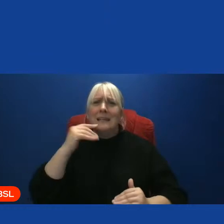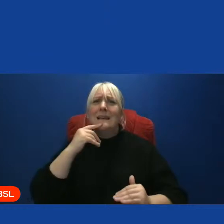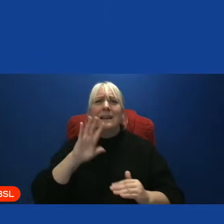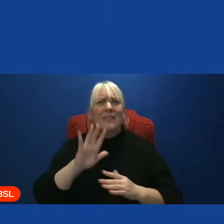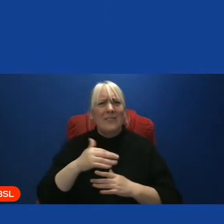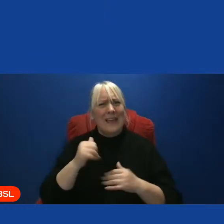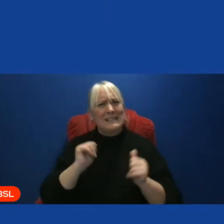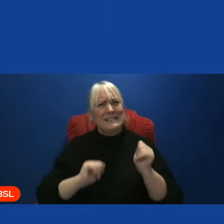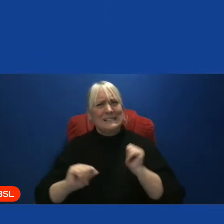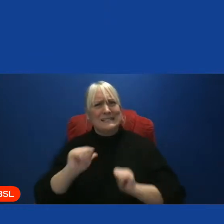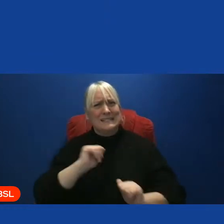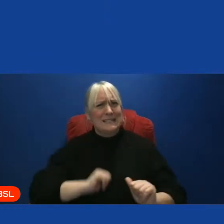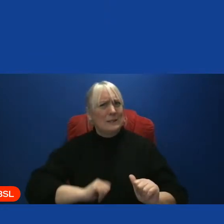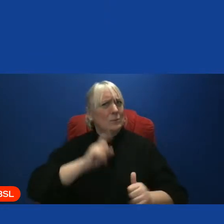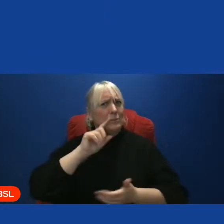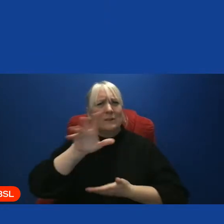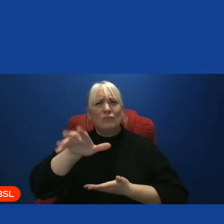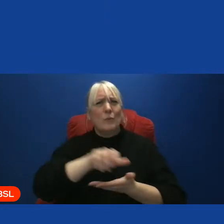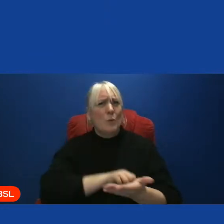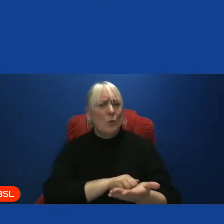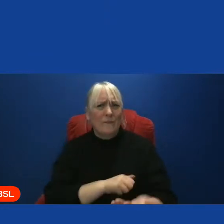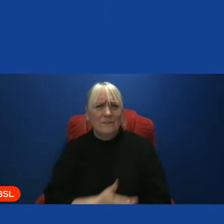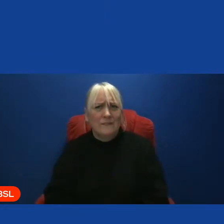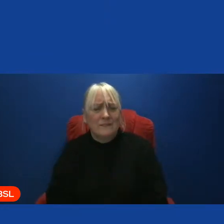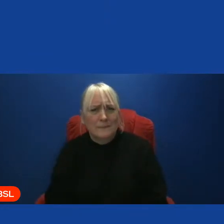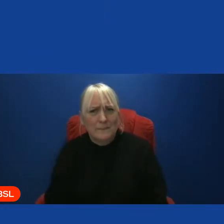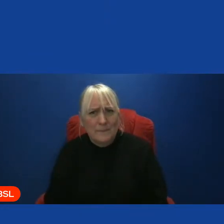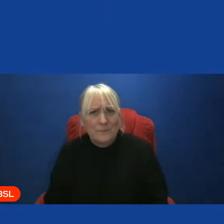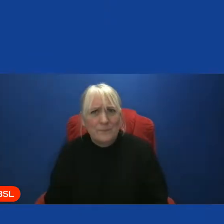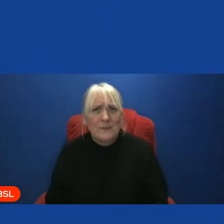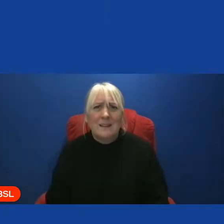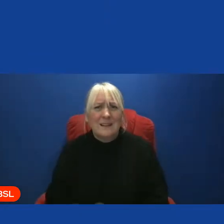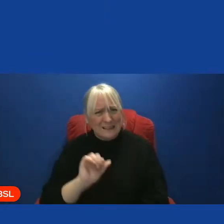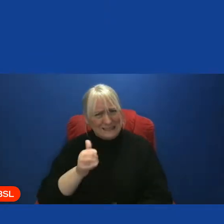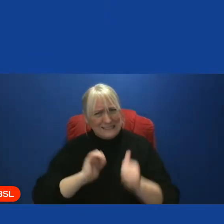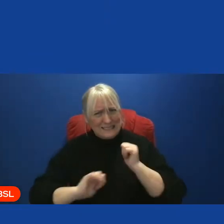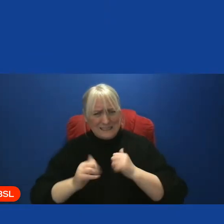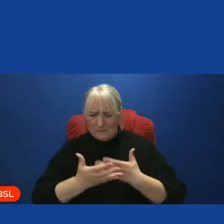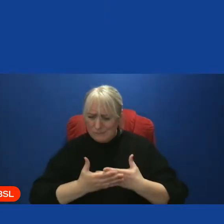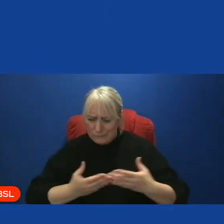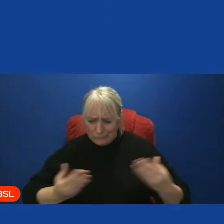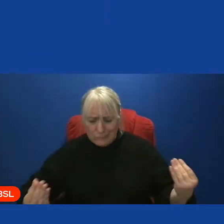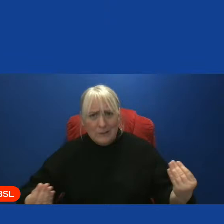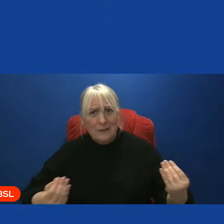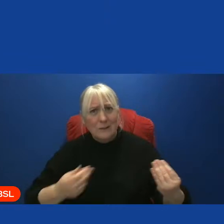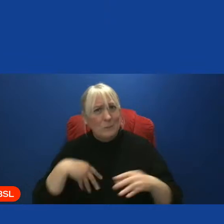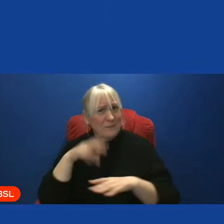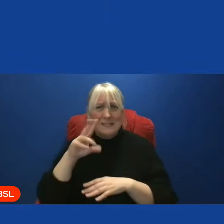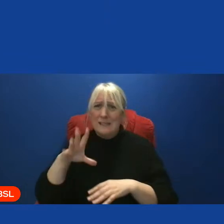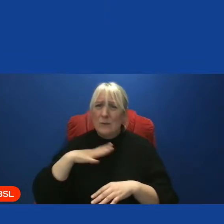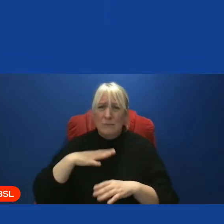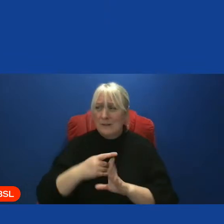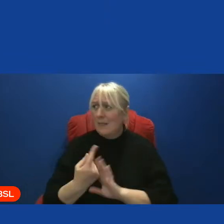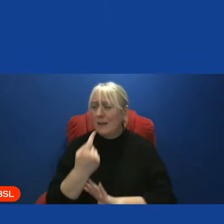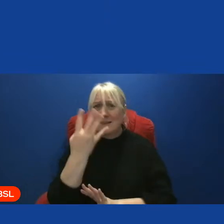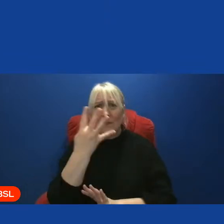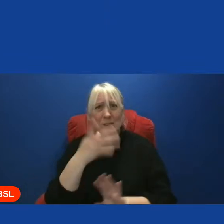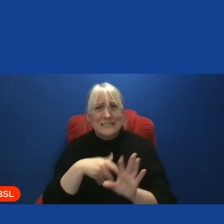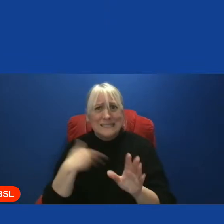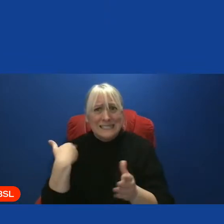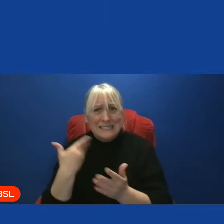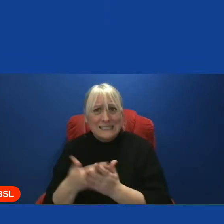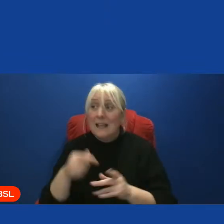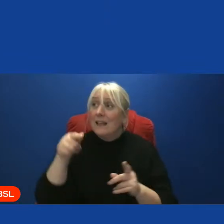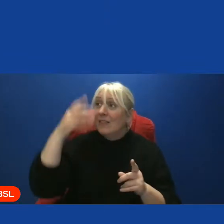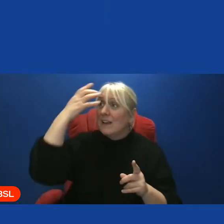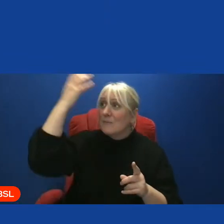deserves, as we haven't already seen that happen over the last 15 years through austerity. The government claims that work